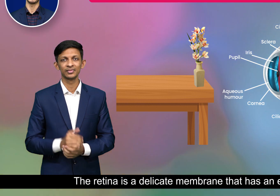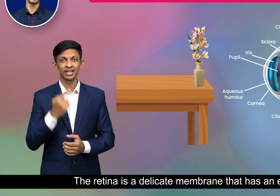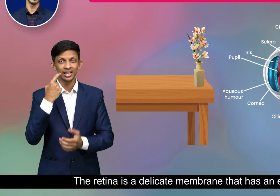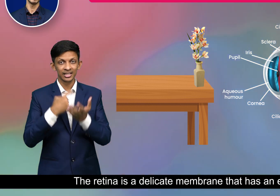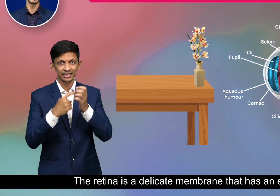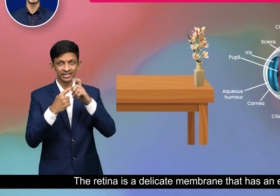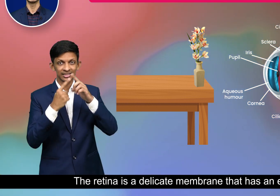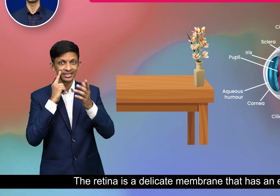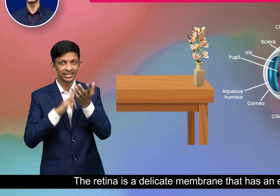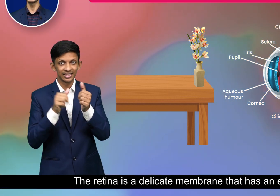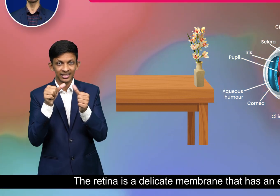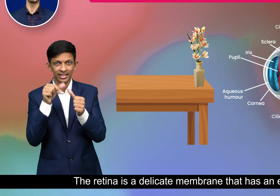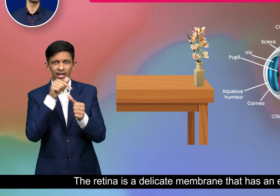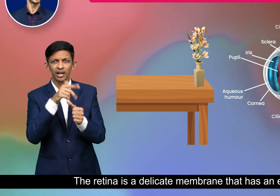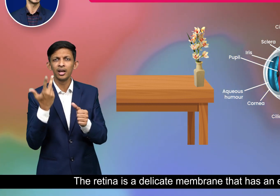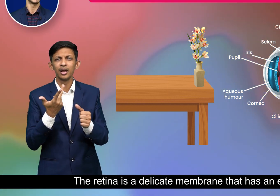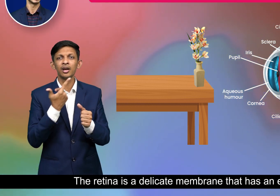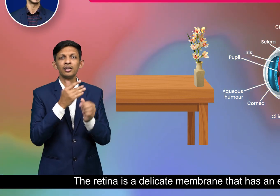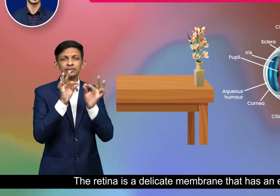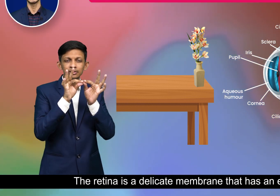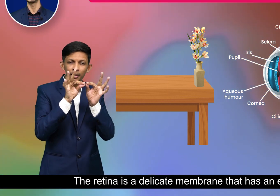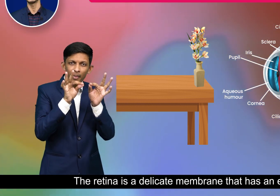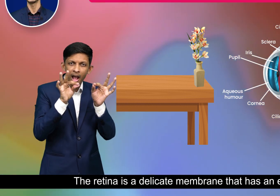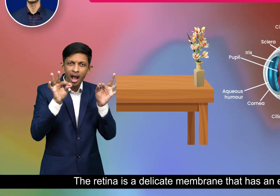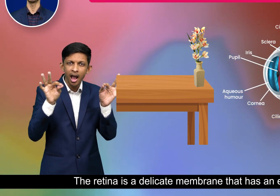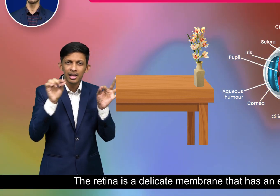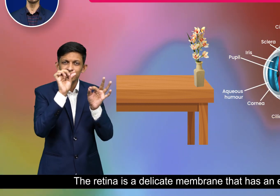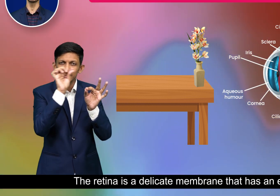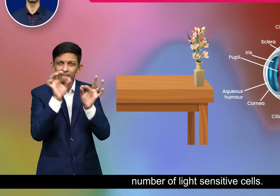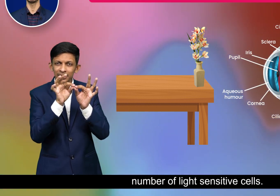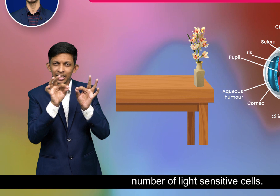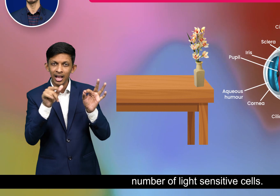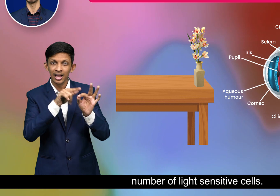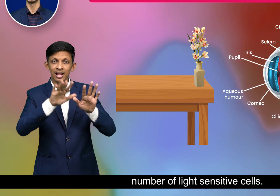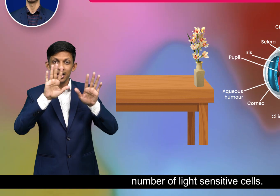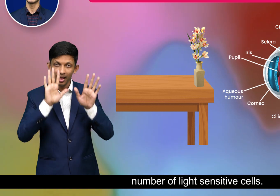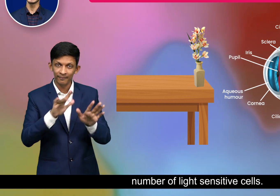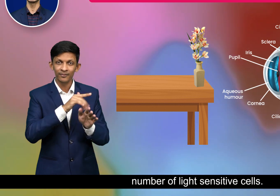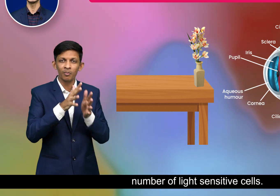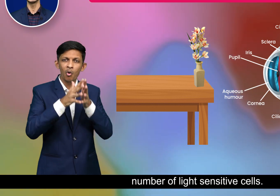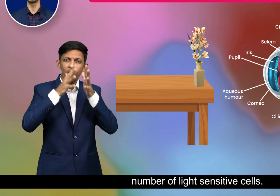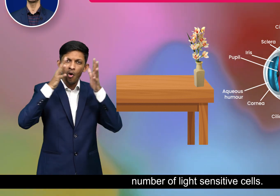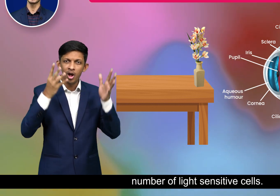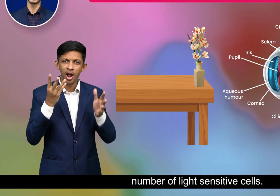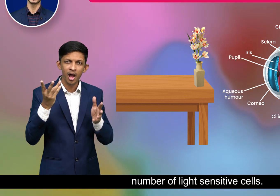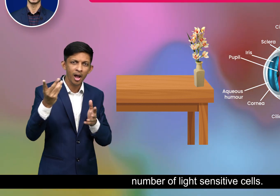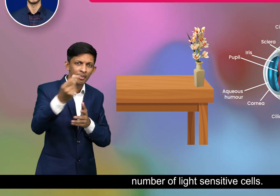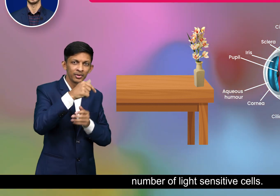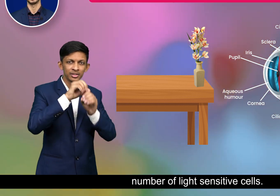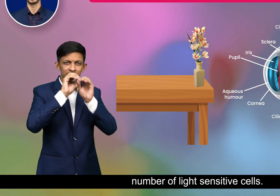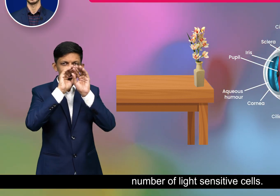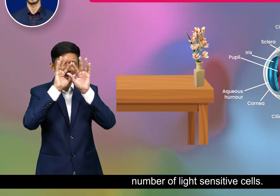The retina is a delicate membrane that has an enormous number of light-sensitive